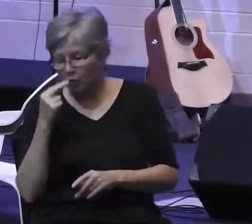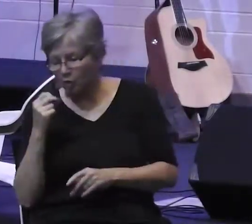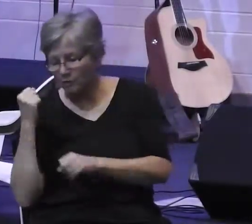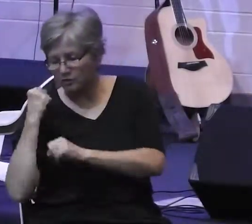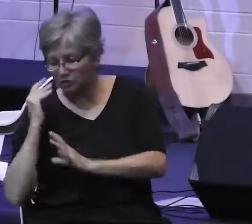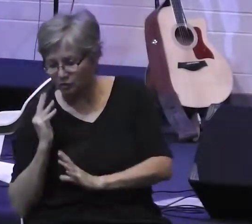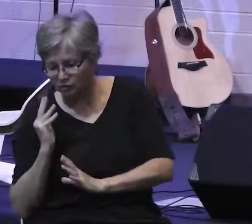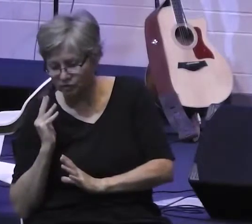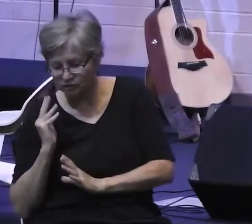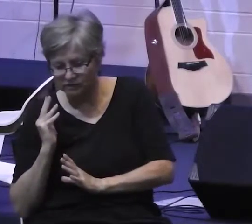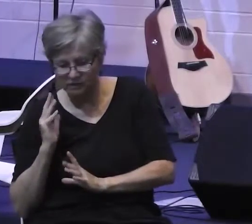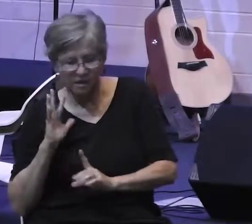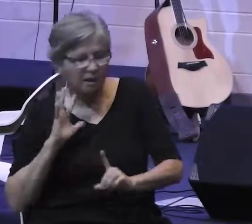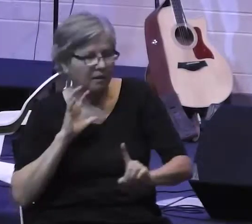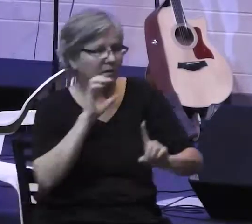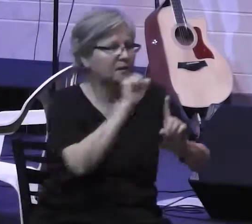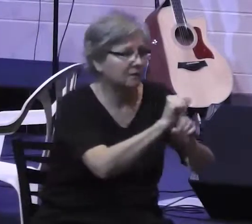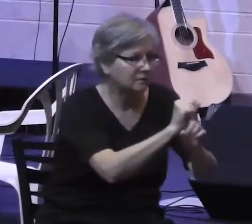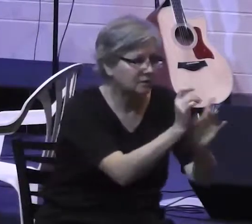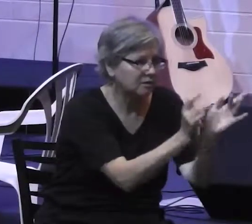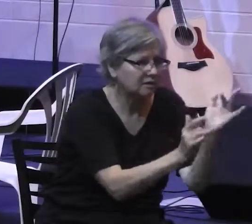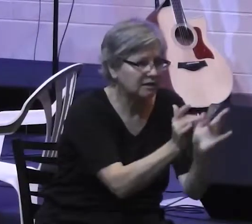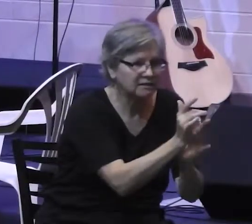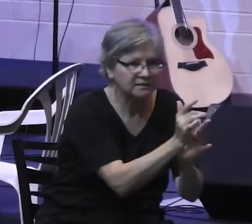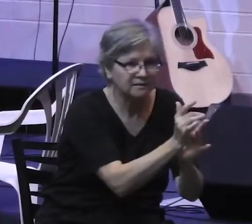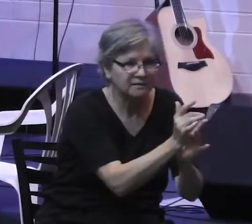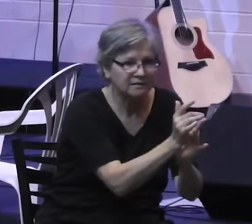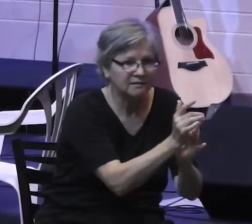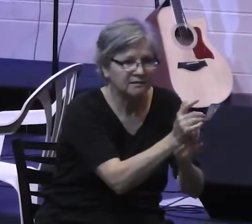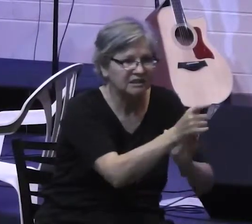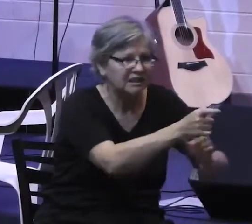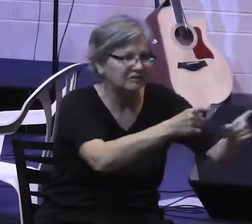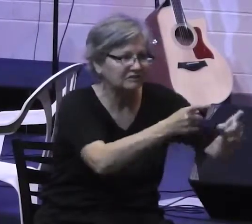God Emmanuel, and they do their worst to him.